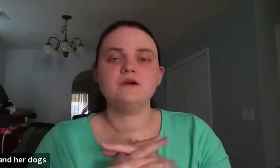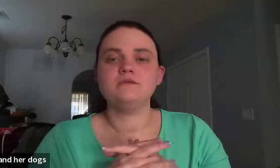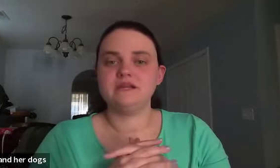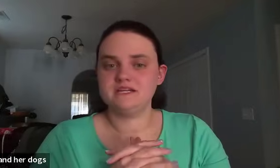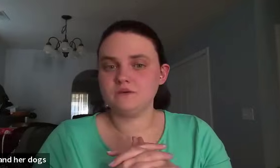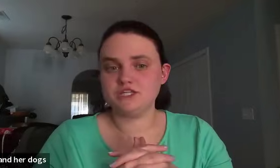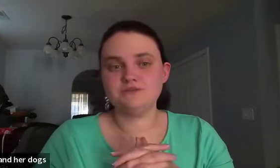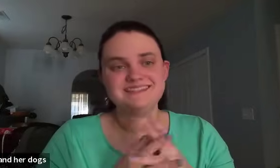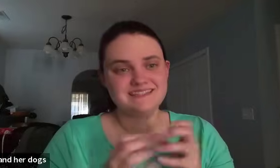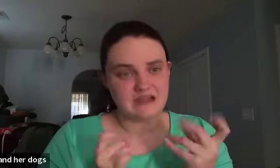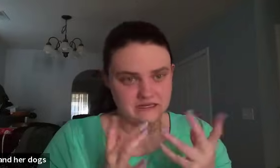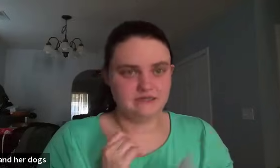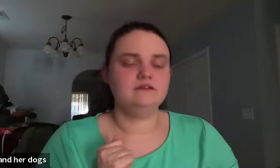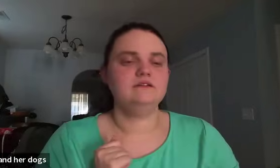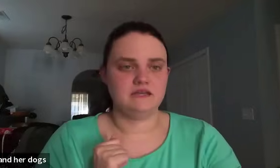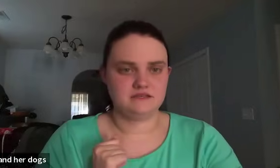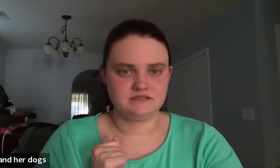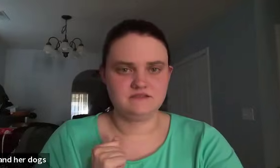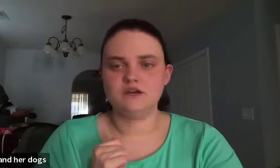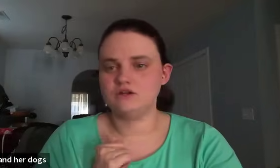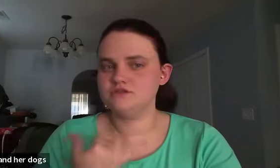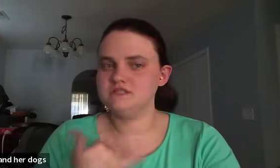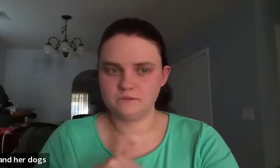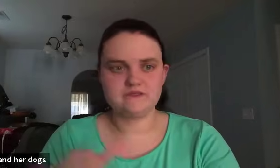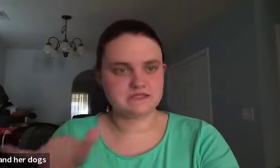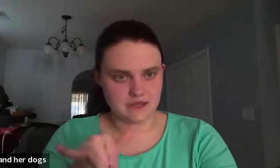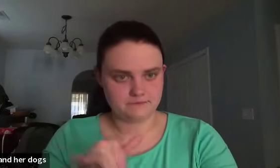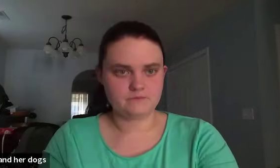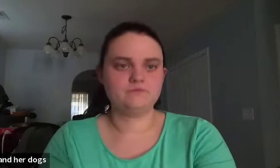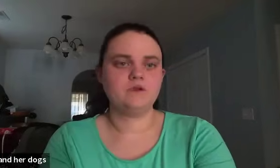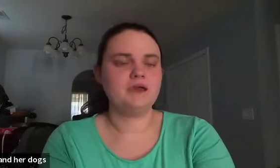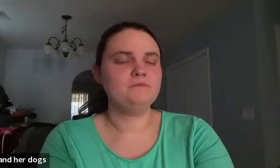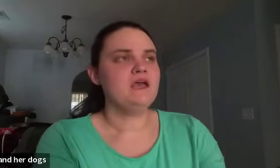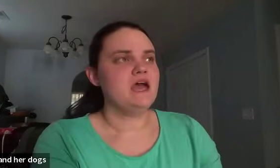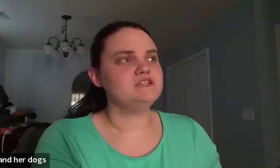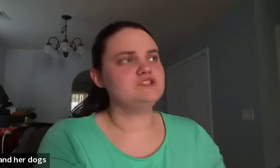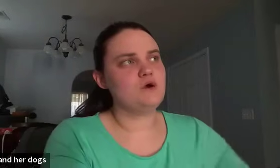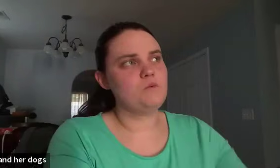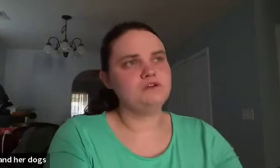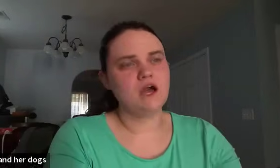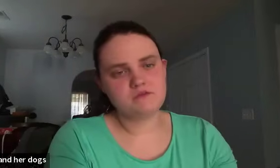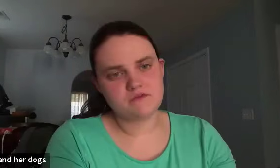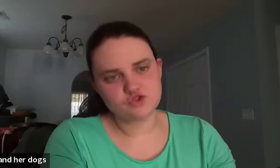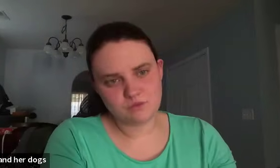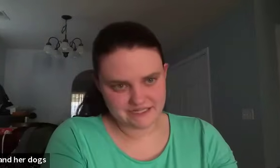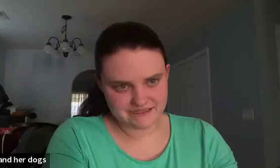There are many different ways you can sign things that can also still be the same. Okay. And so when you come around the